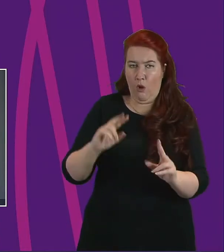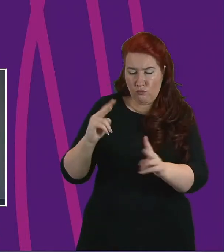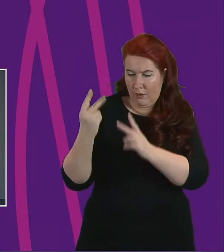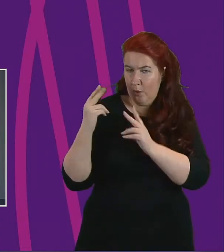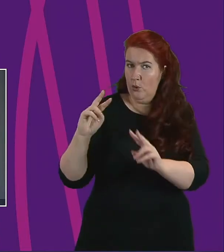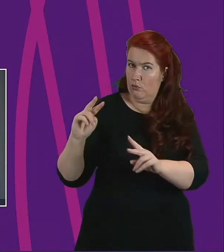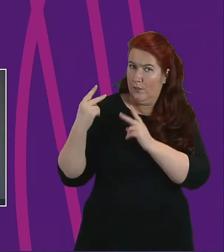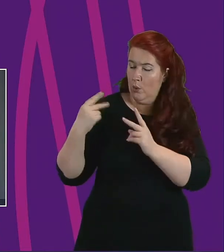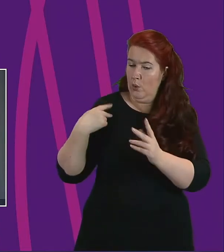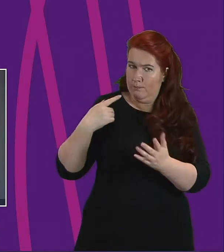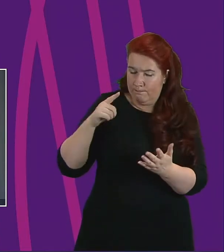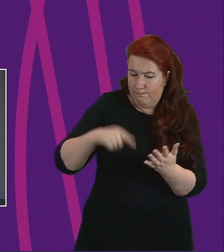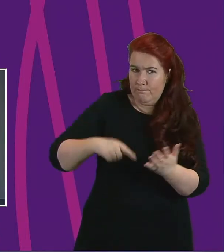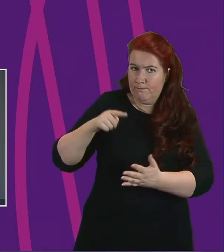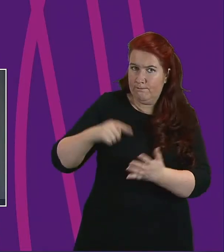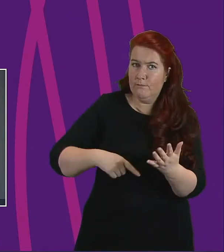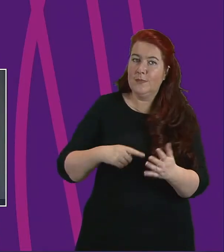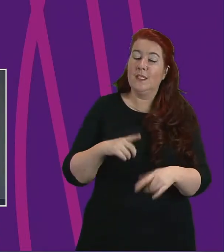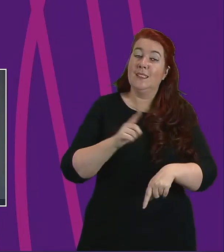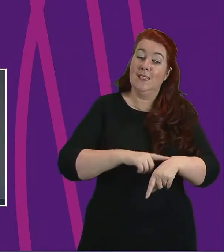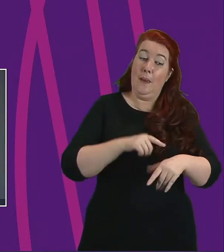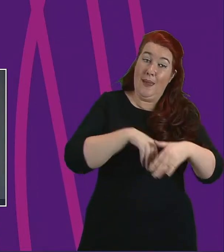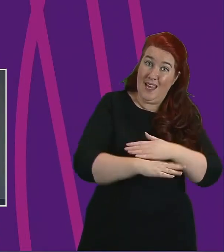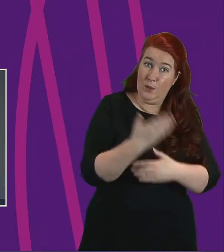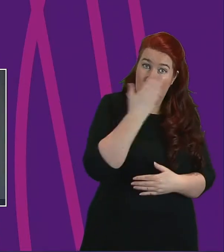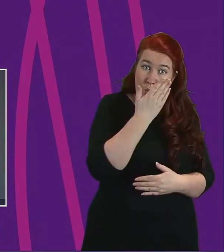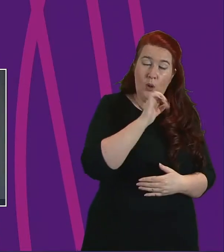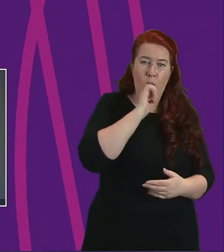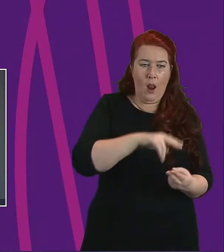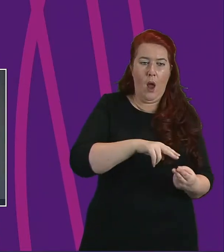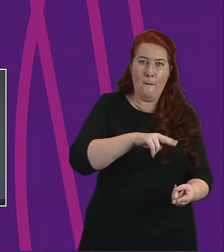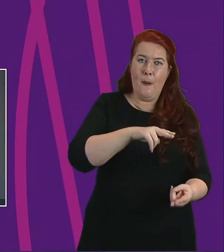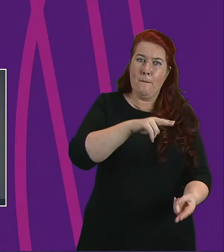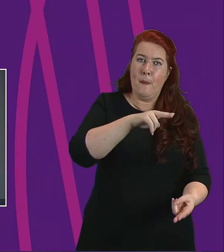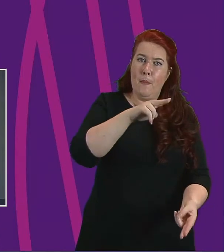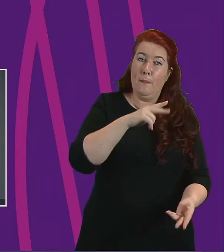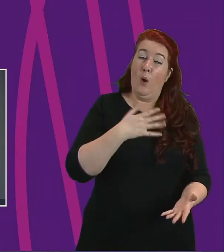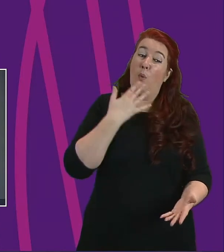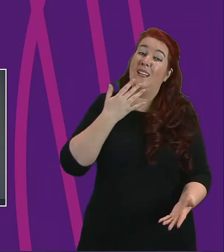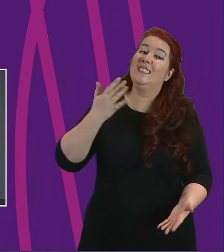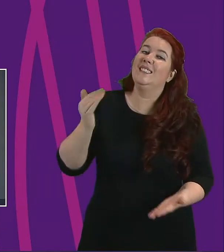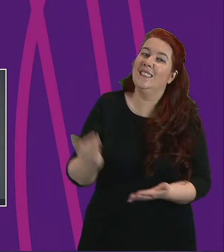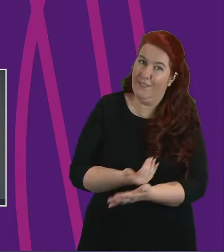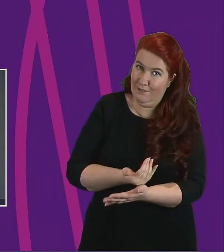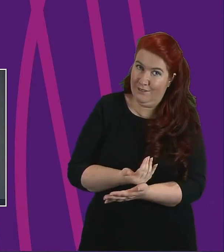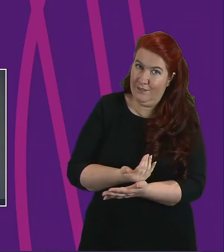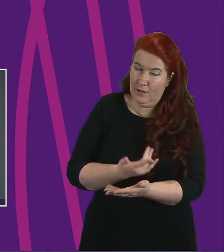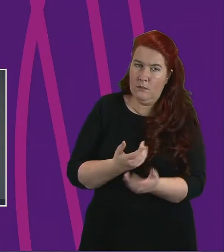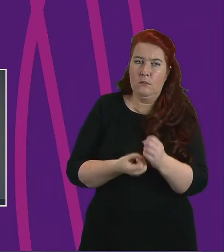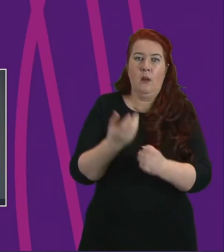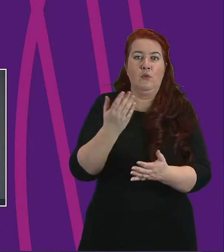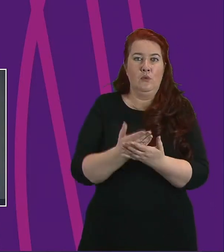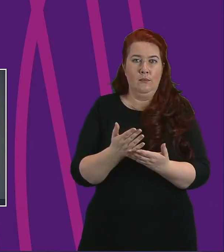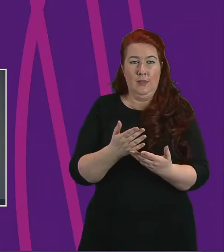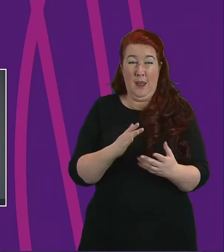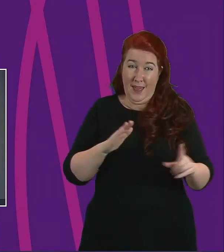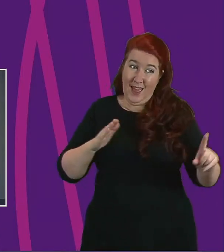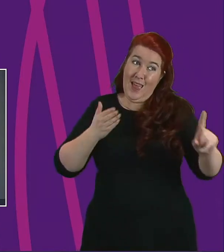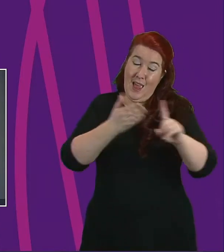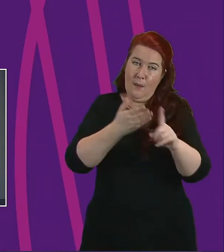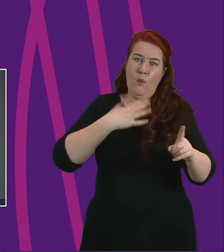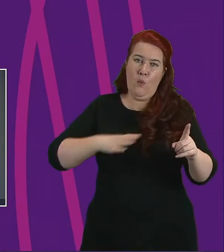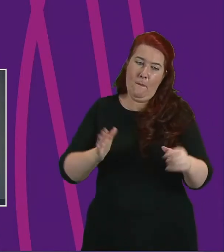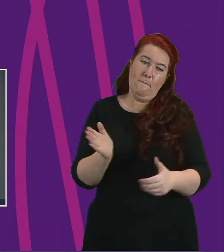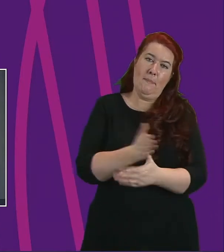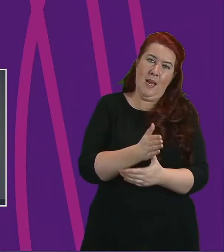spent in school will be increased further as and when it is safe to do so, working towards full-time in-school learning